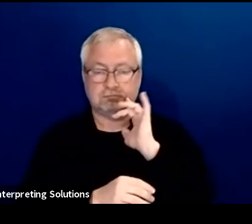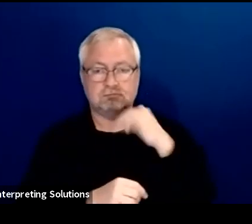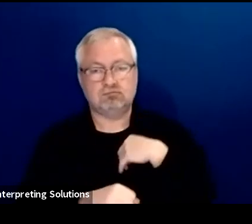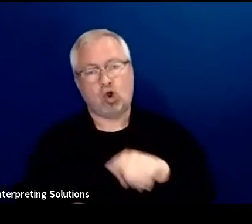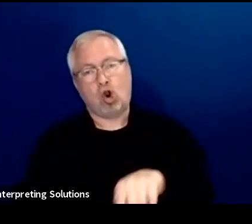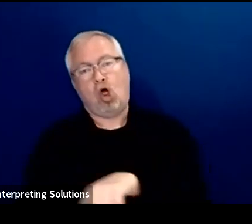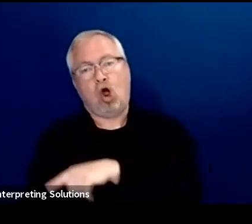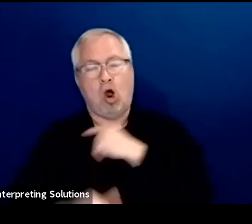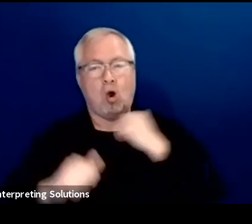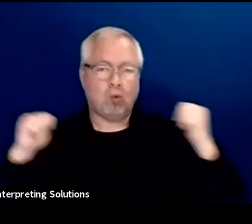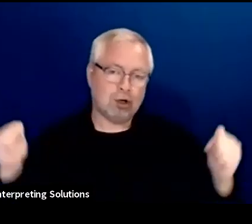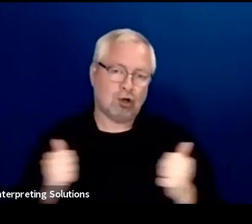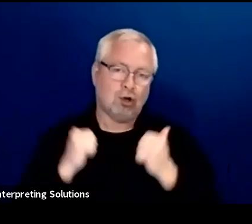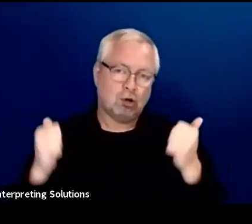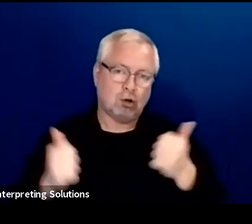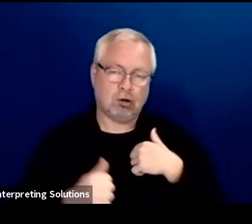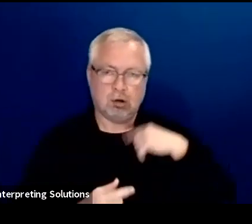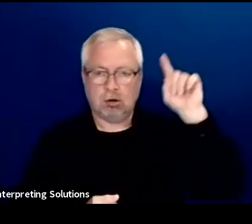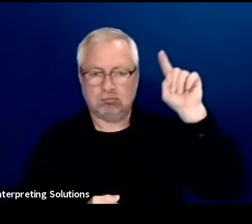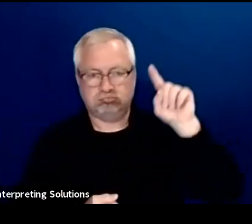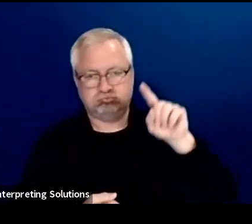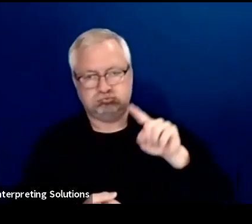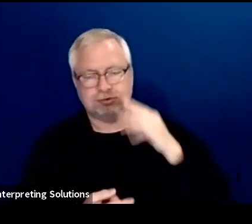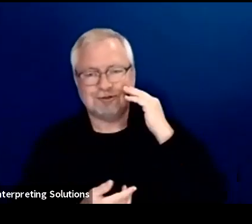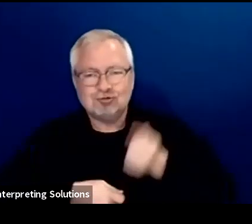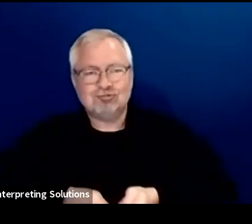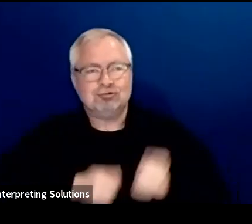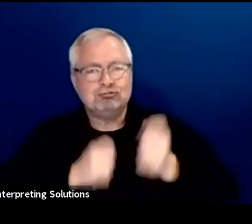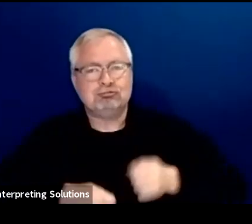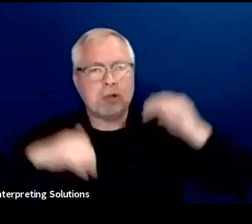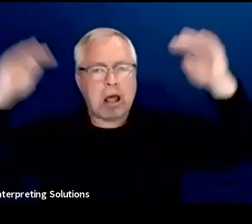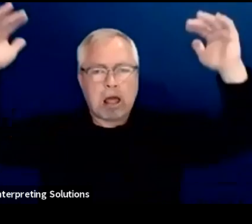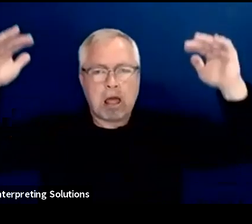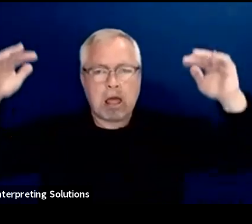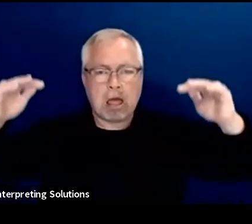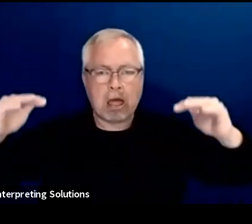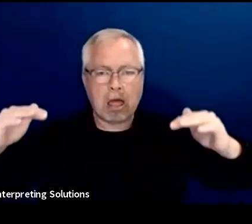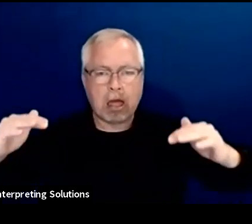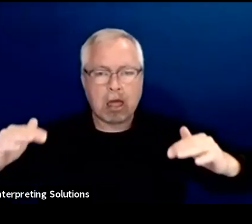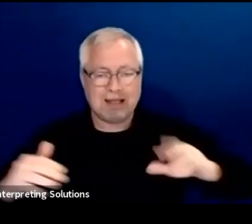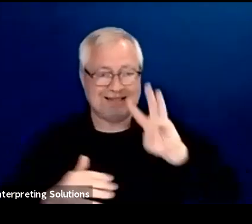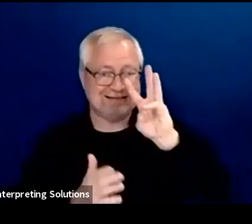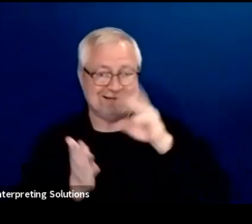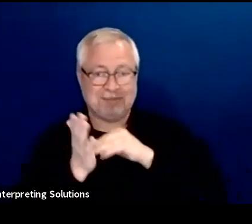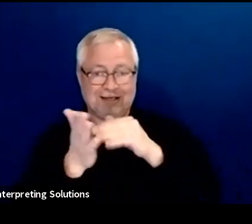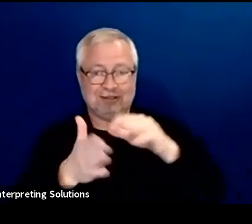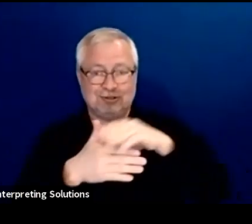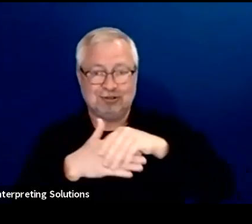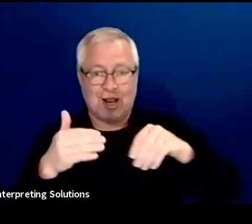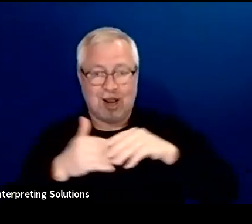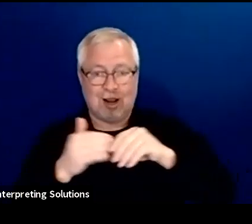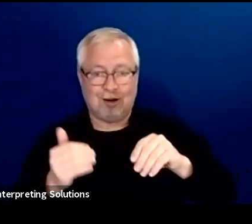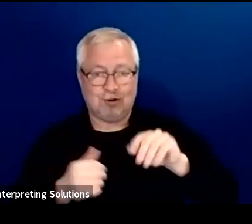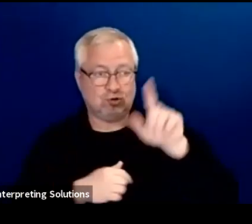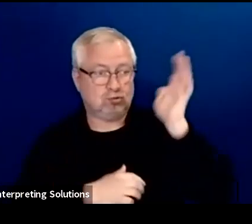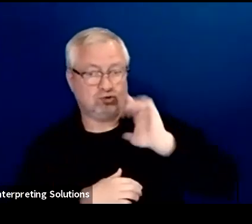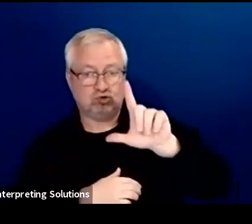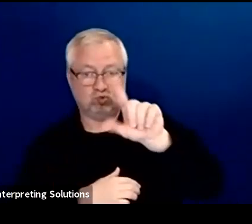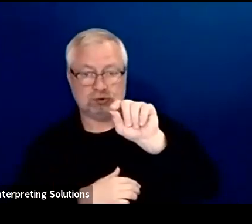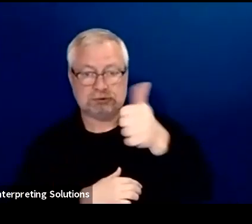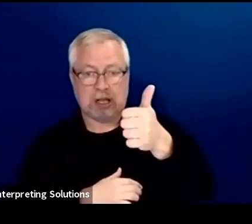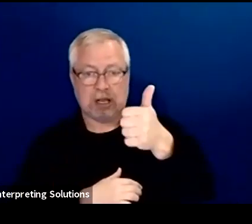We've done it before. We had a $6 billion deficit back in 2010, and that was able to be